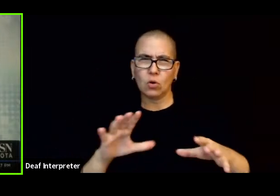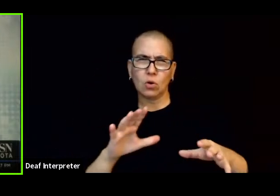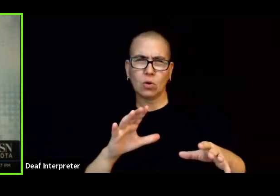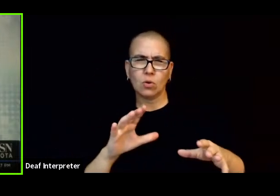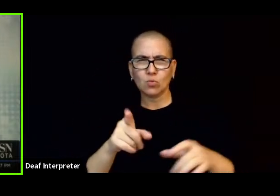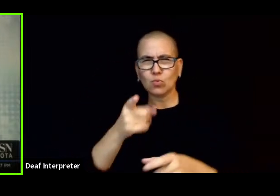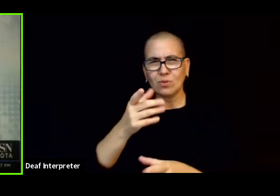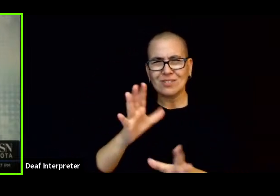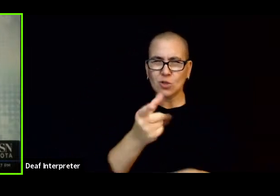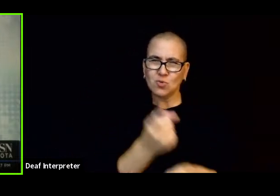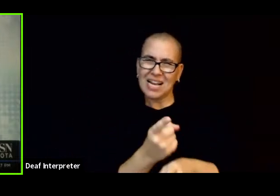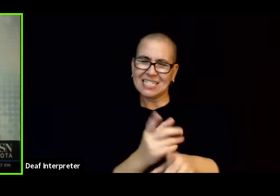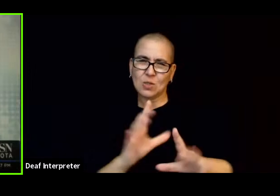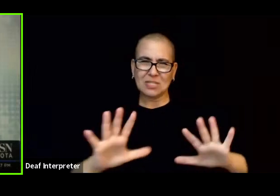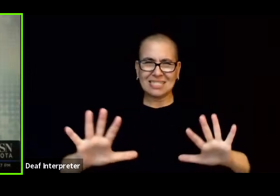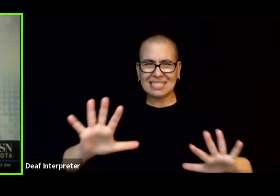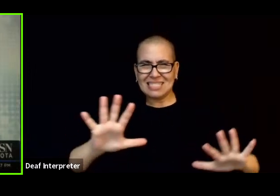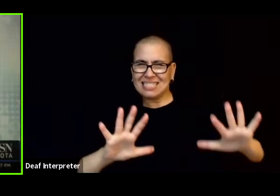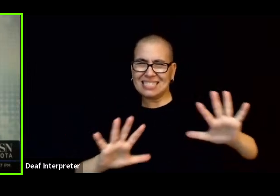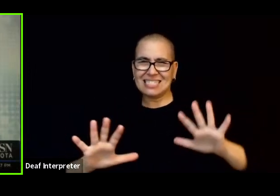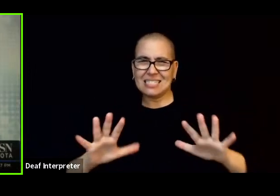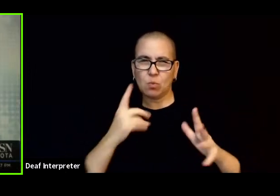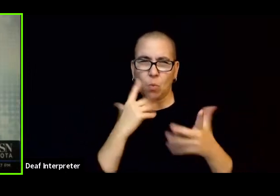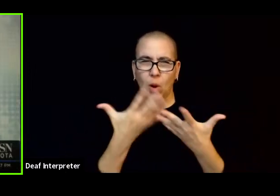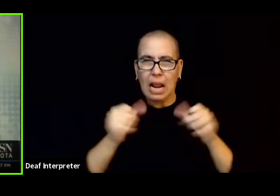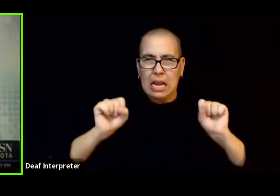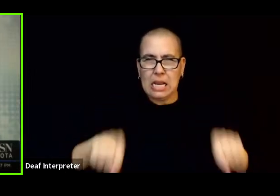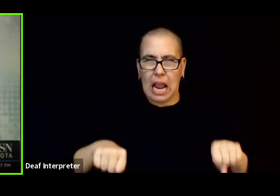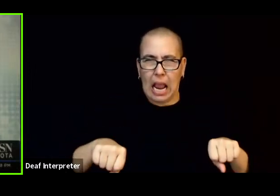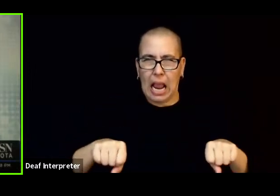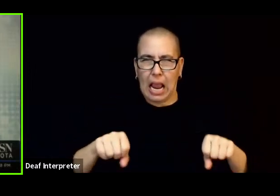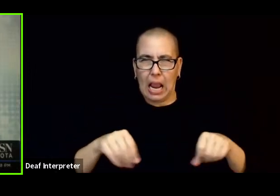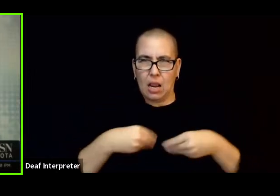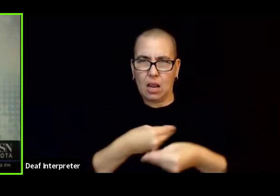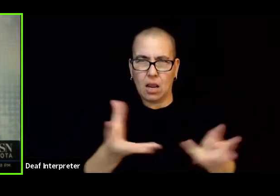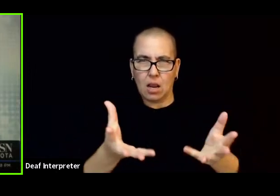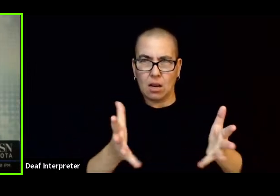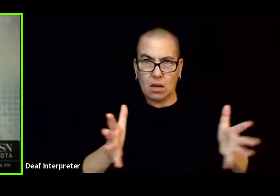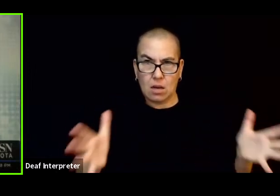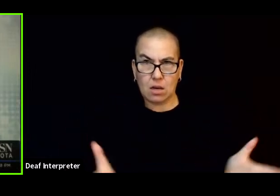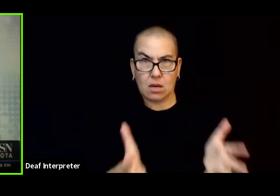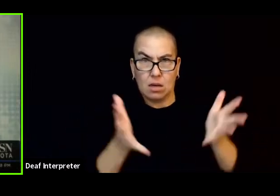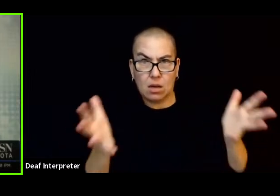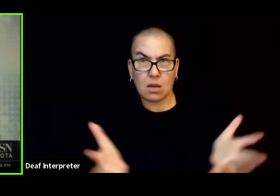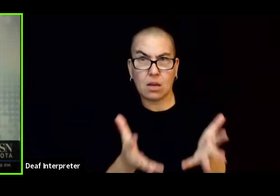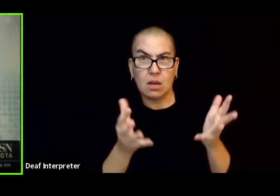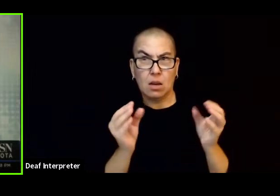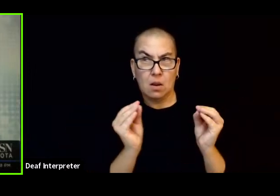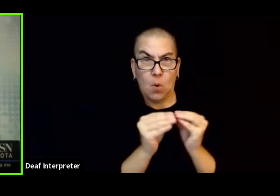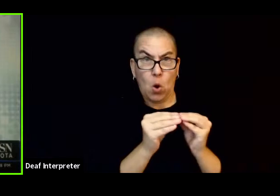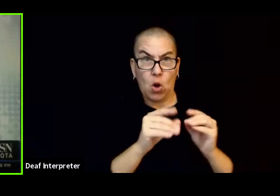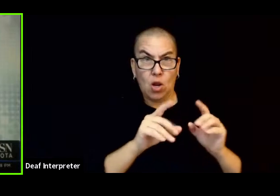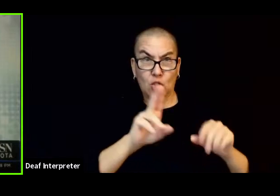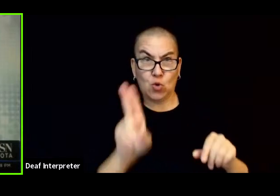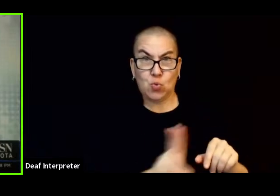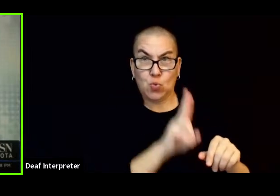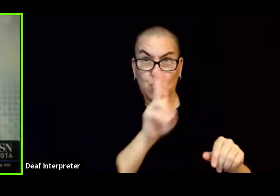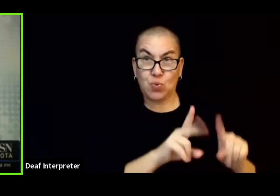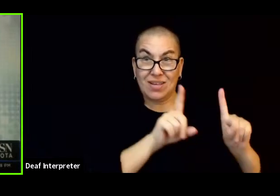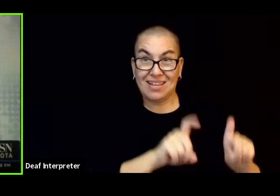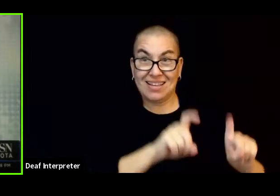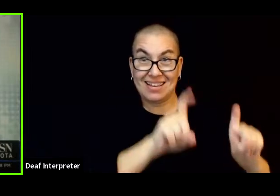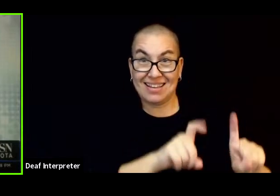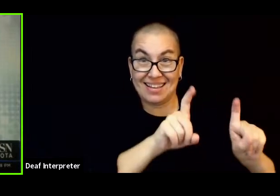tests available to people, getting people to use the test has been part of what we've been doing. So that's